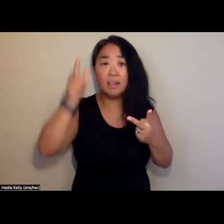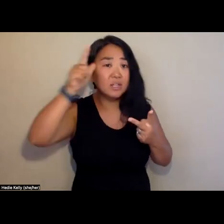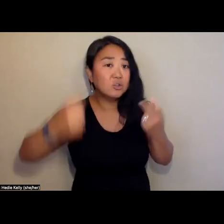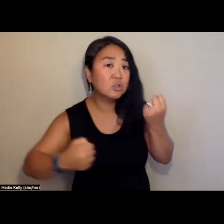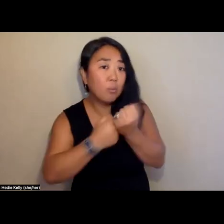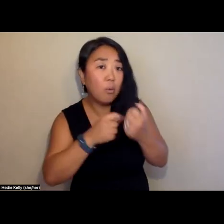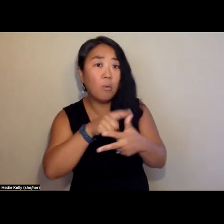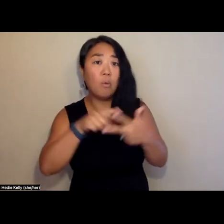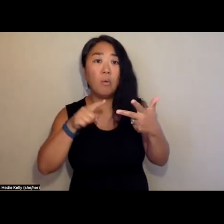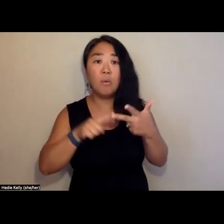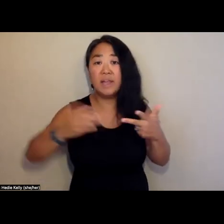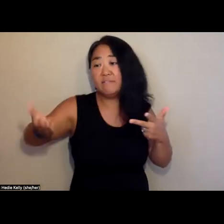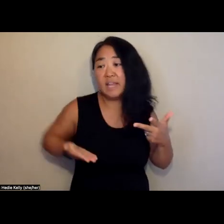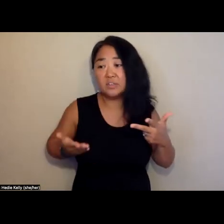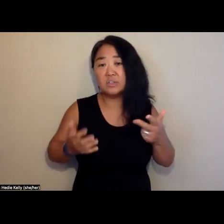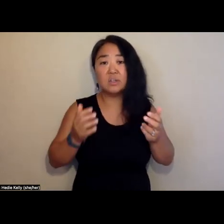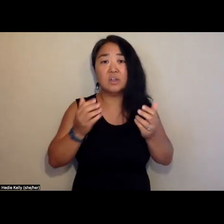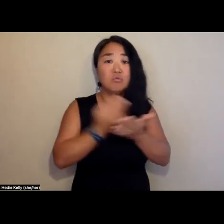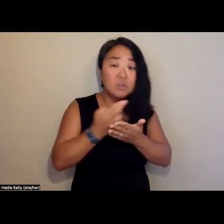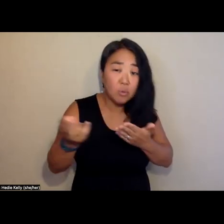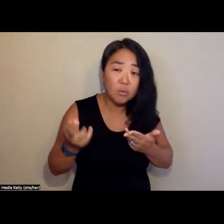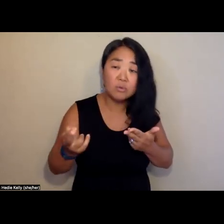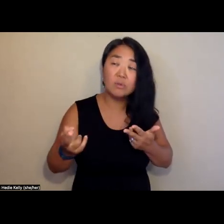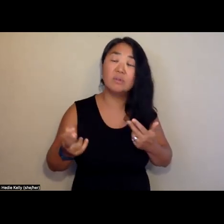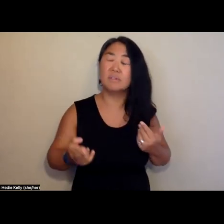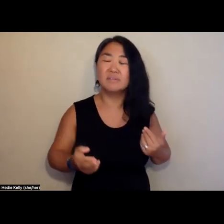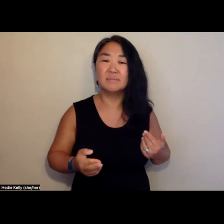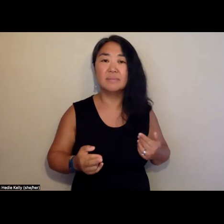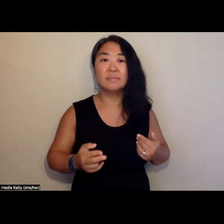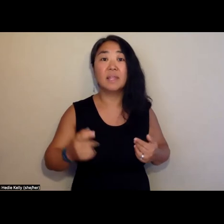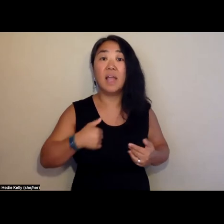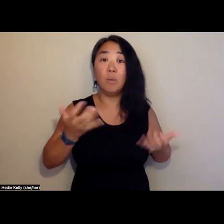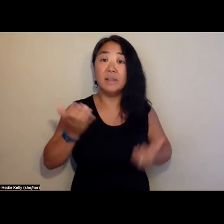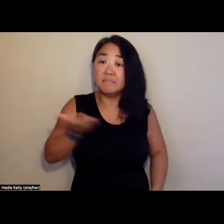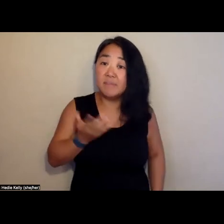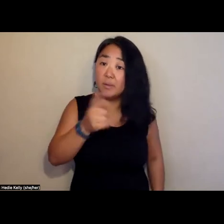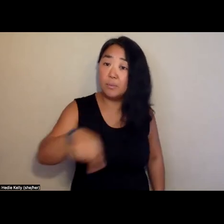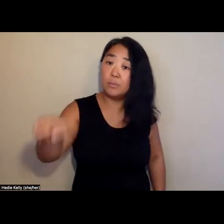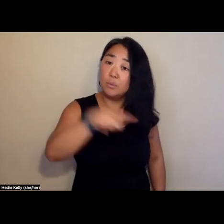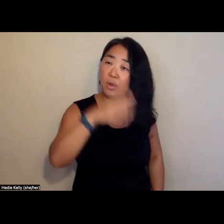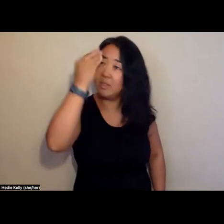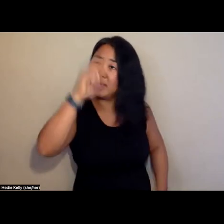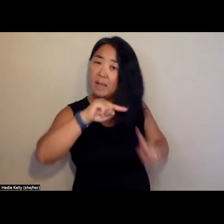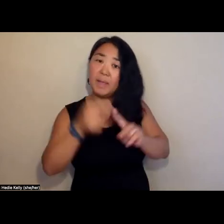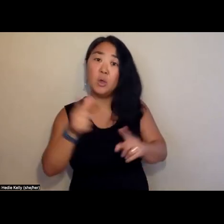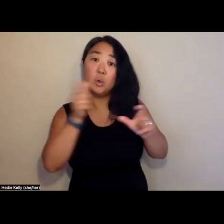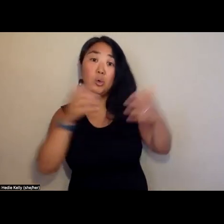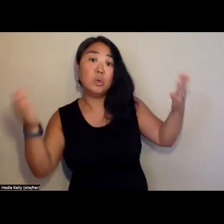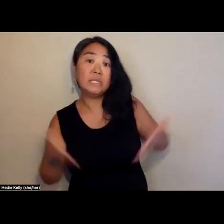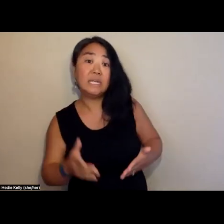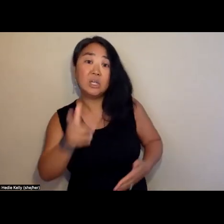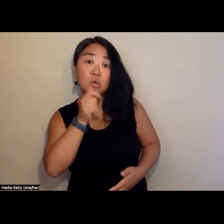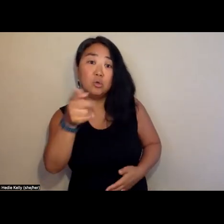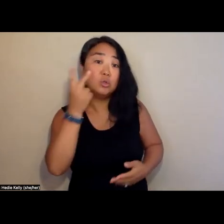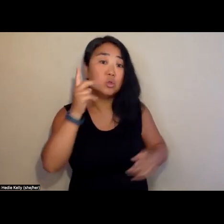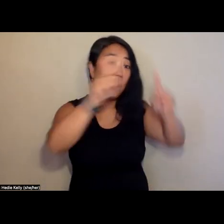of just invitation and resources. And so I invite you to think about who's here, who you saw on the screen, who you saw in your